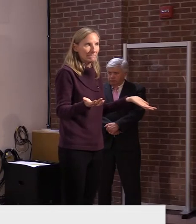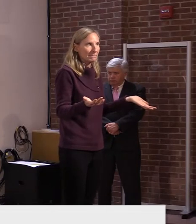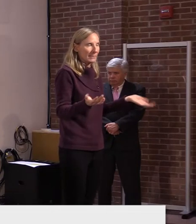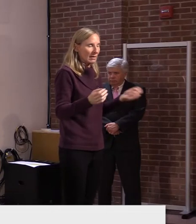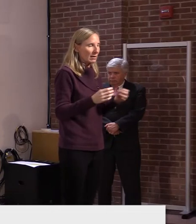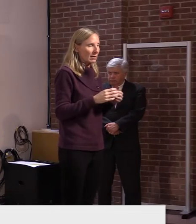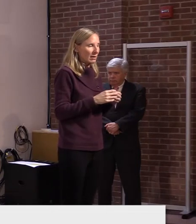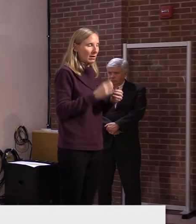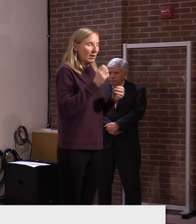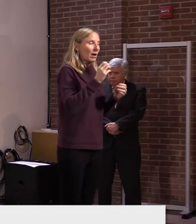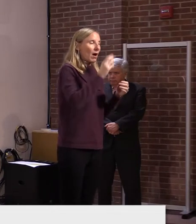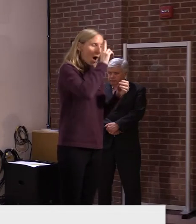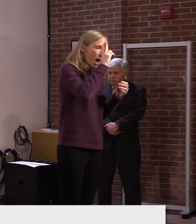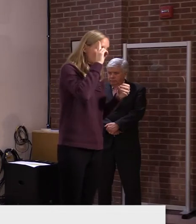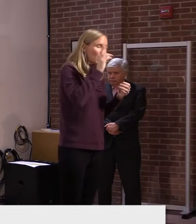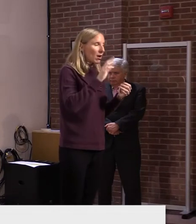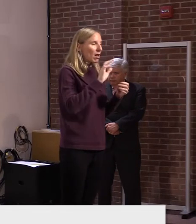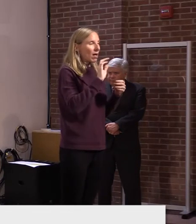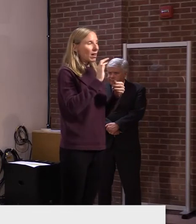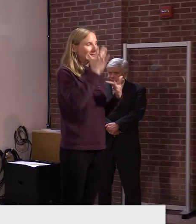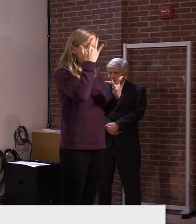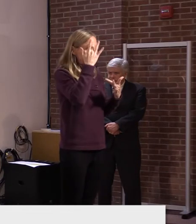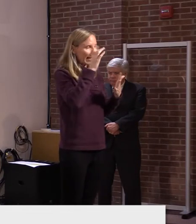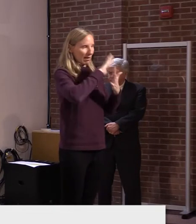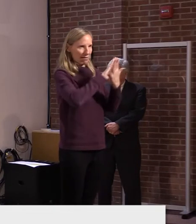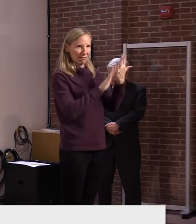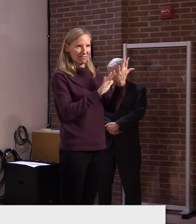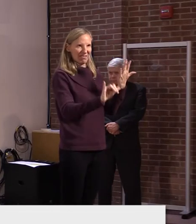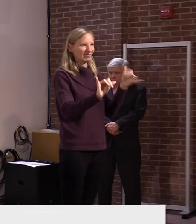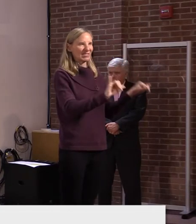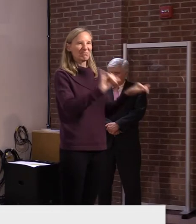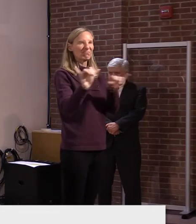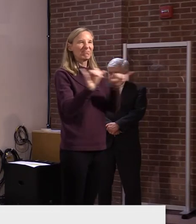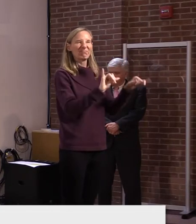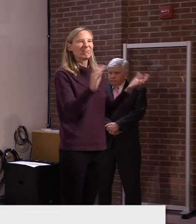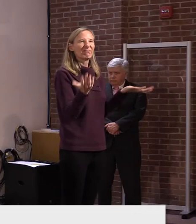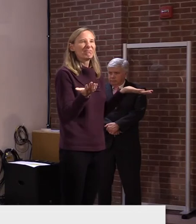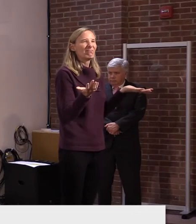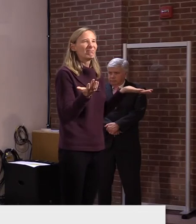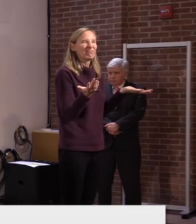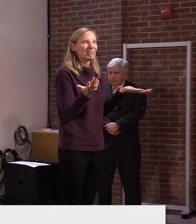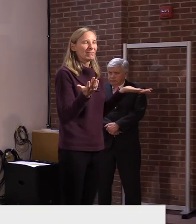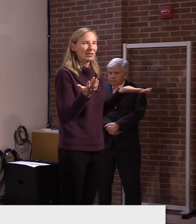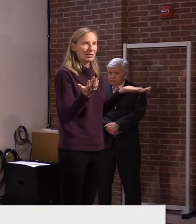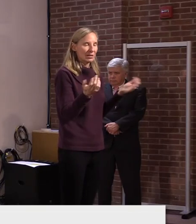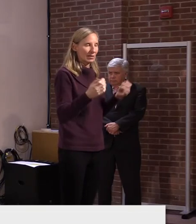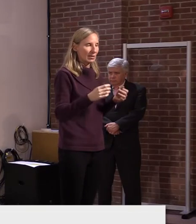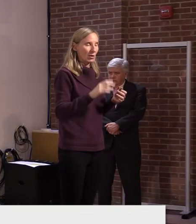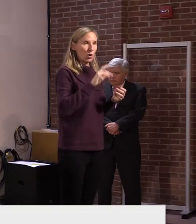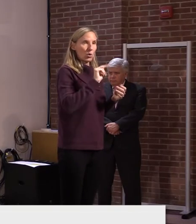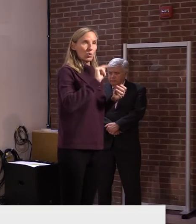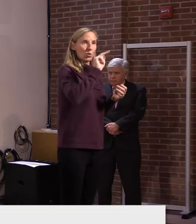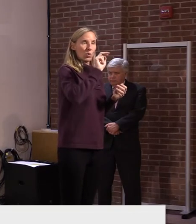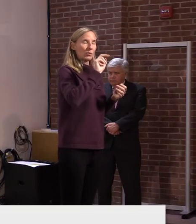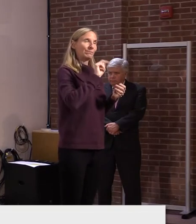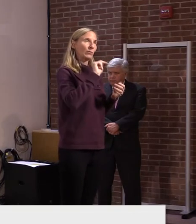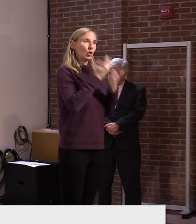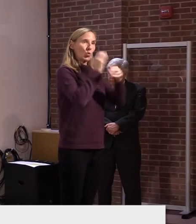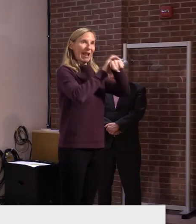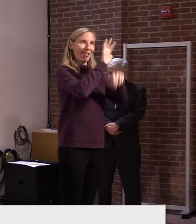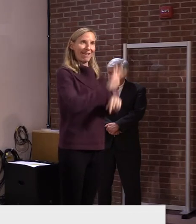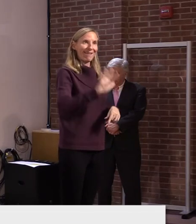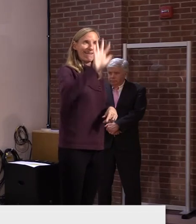of hospitalizations or the number of cases for that matter. So again, no one in the Northeast has